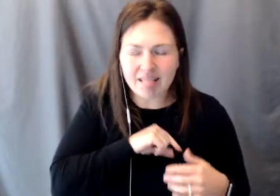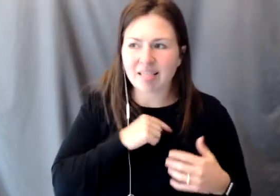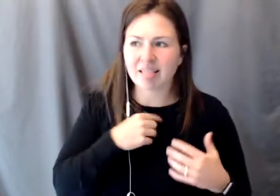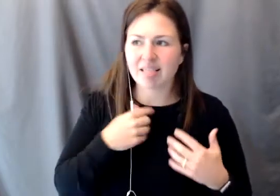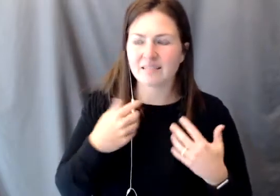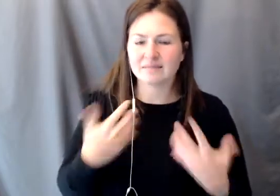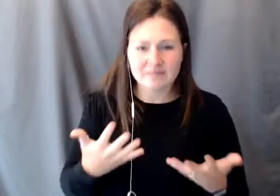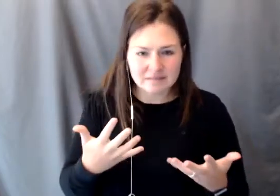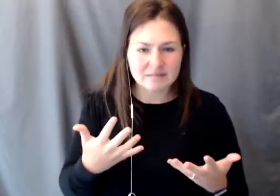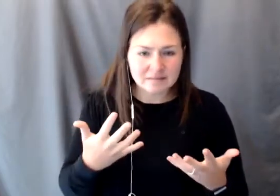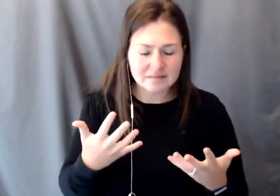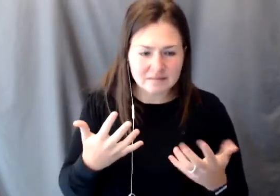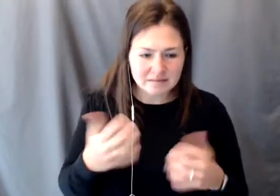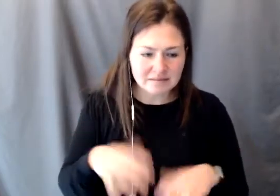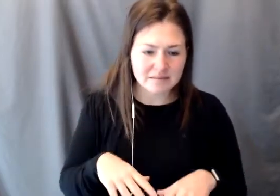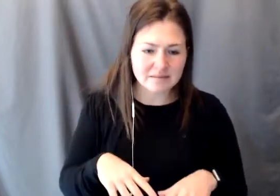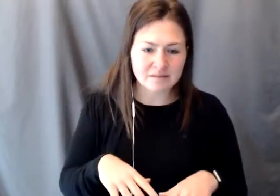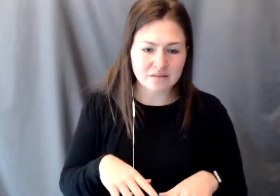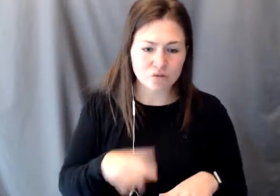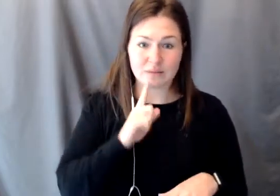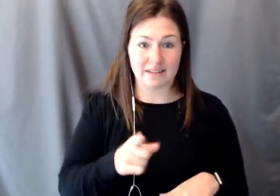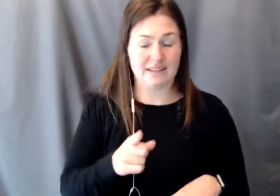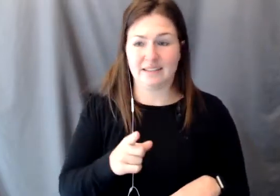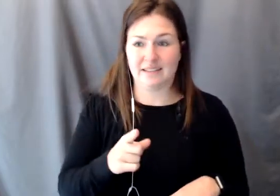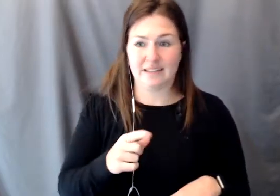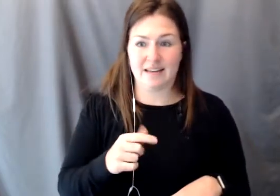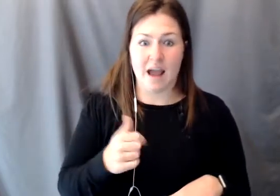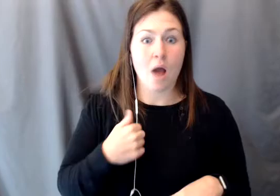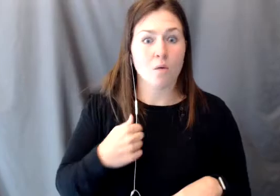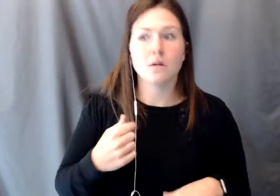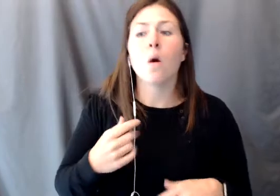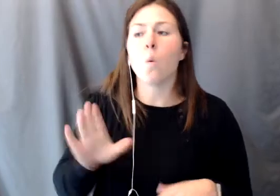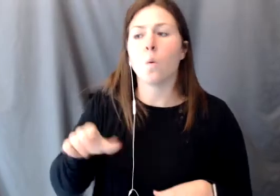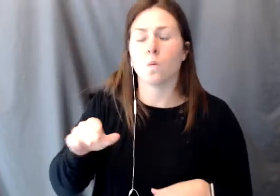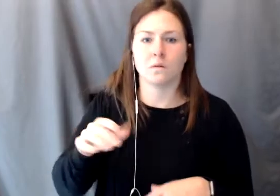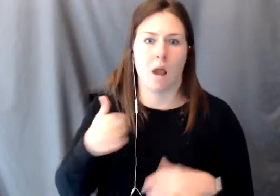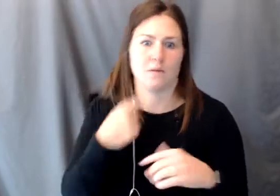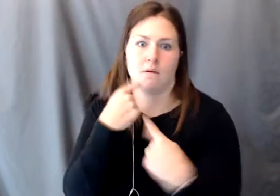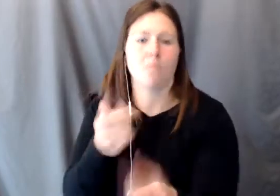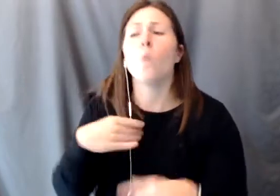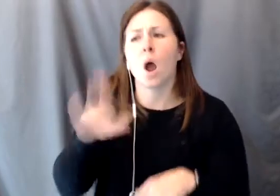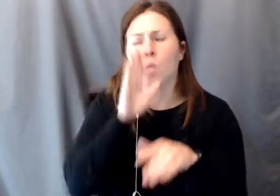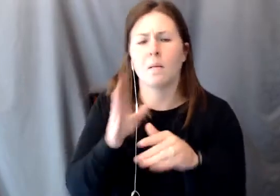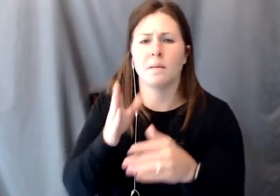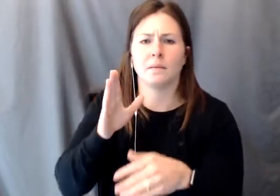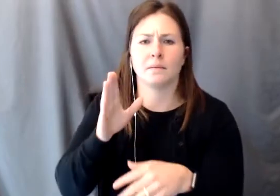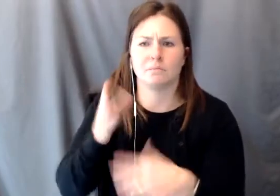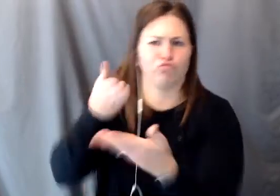they compensated. I'd say I was going to be there and I wouldn't show up. So when I started showing up